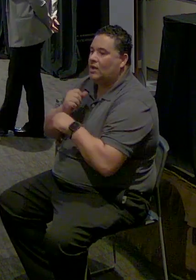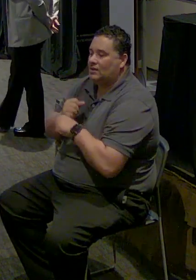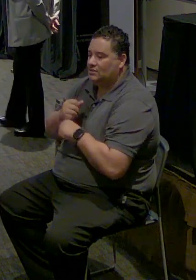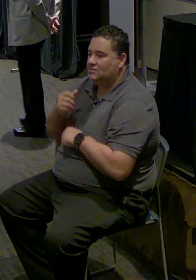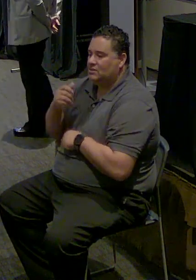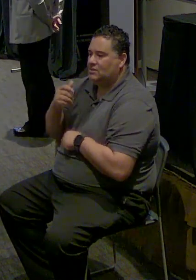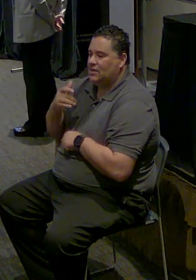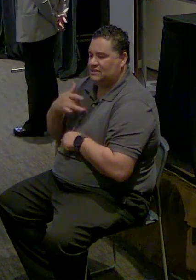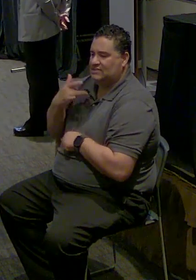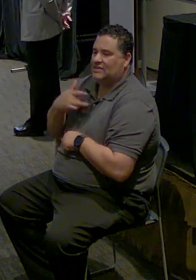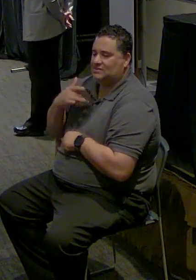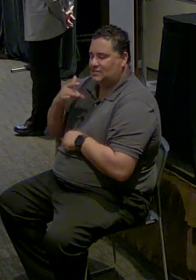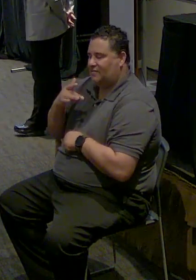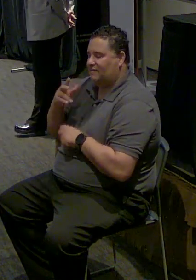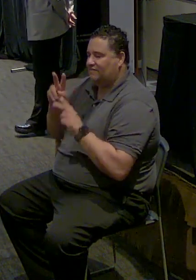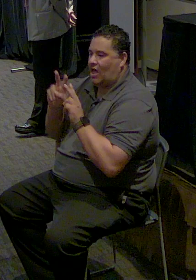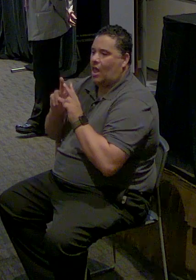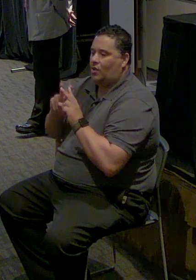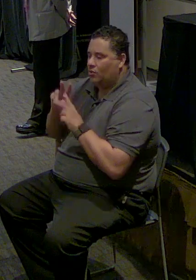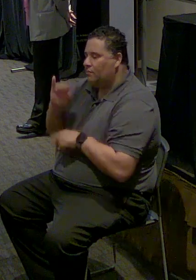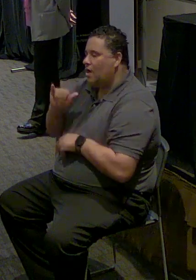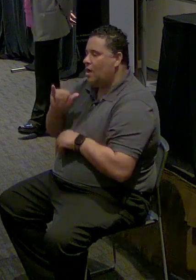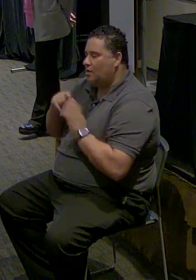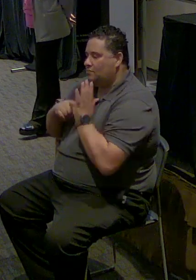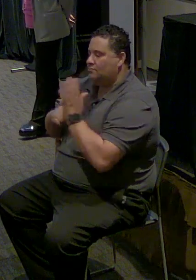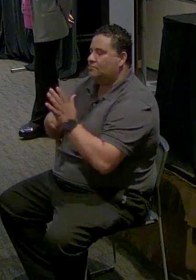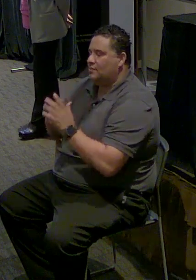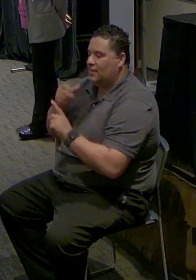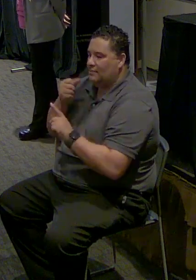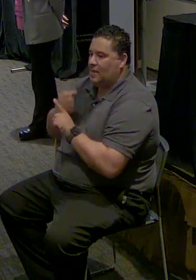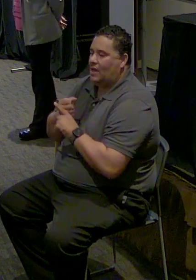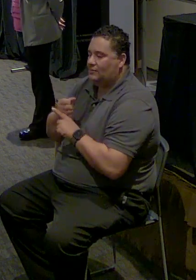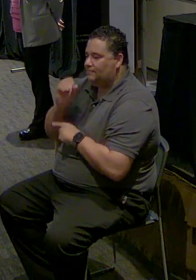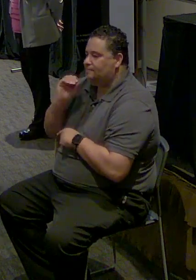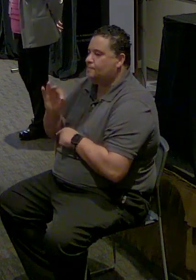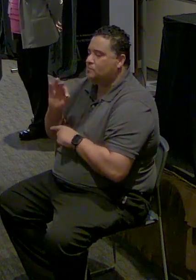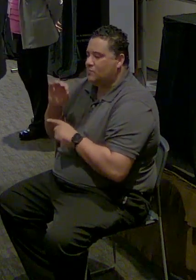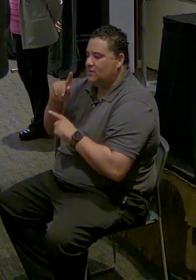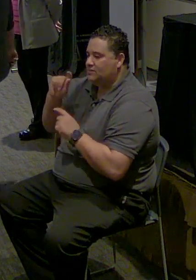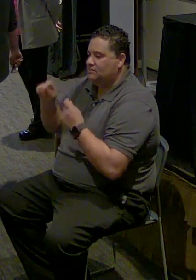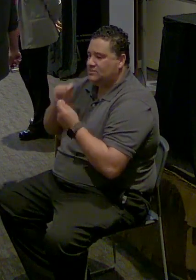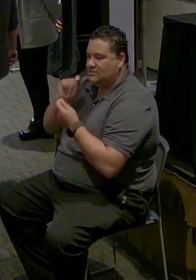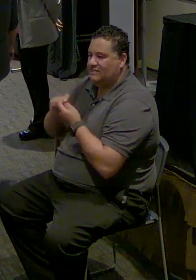of value by demonstrating the impact of a specific metric.